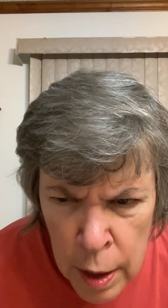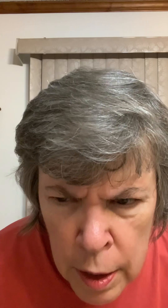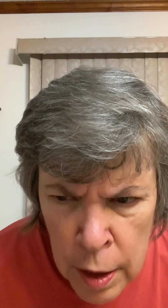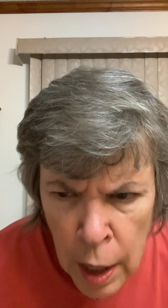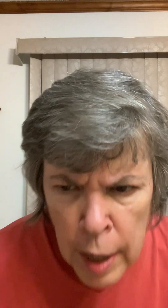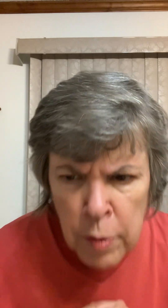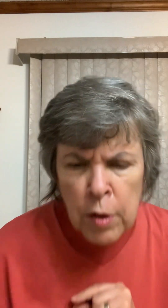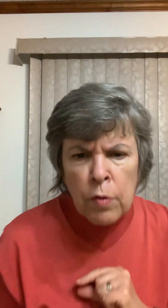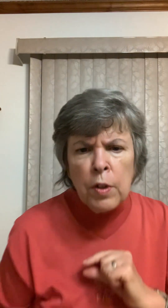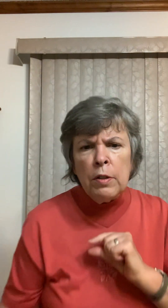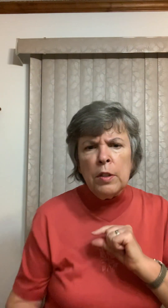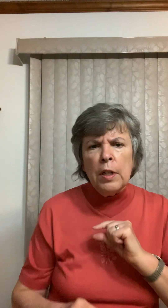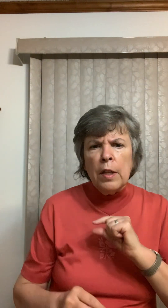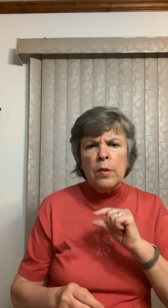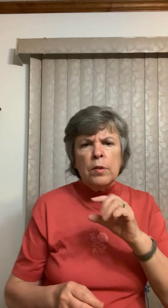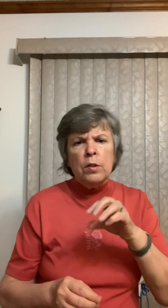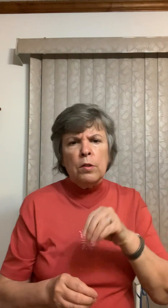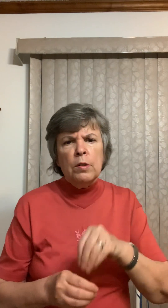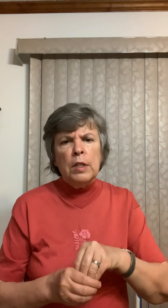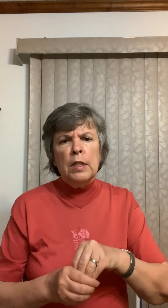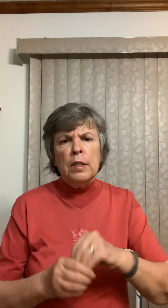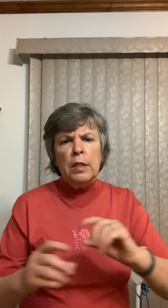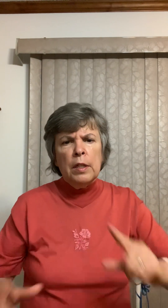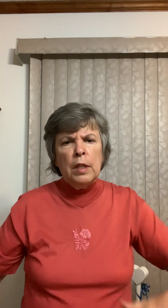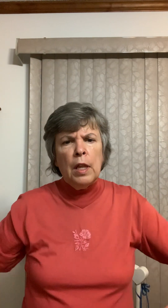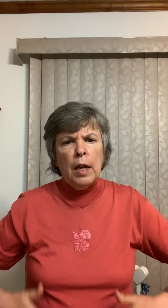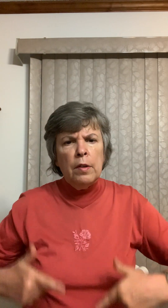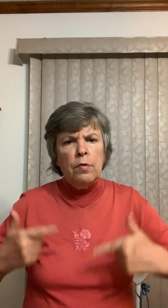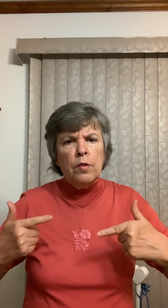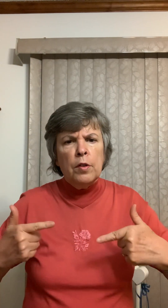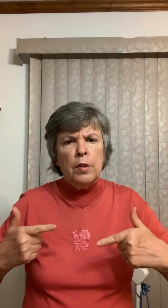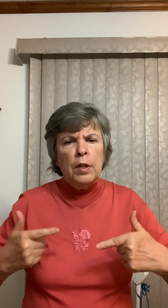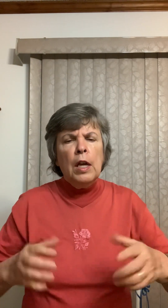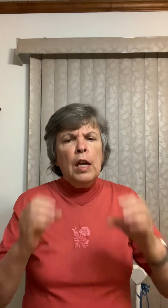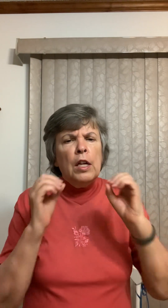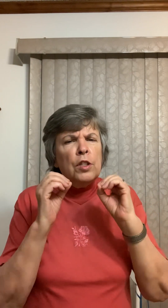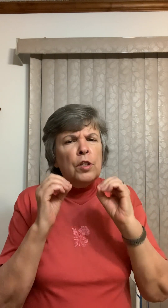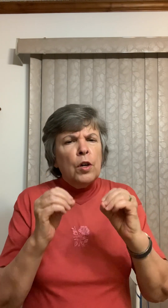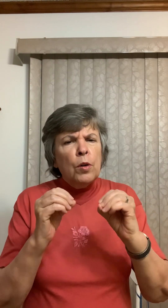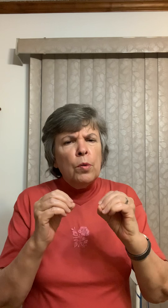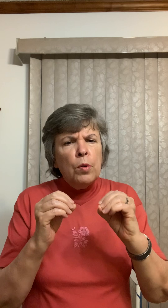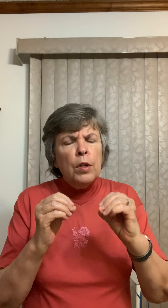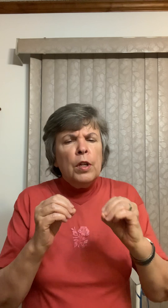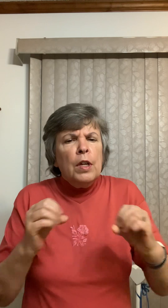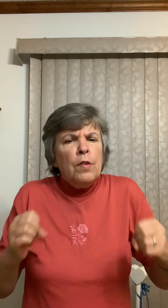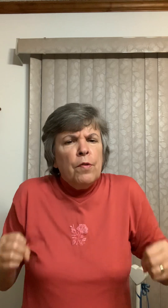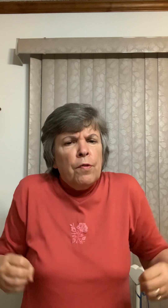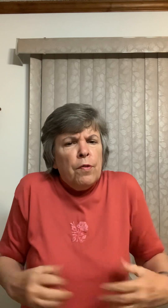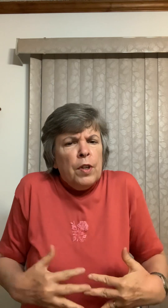In life, no fear in death. So in life, no